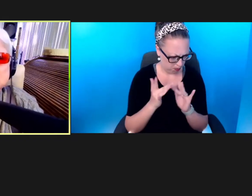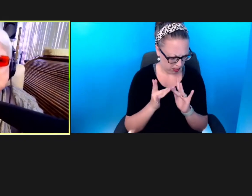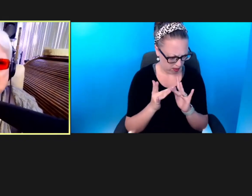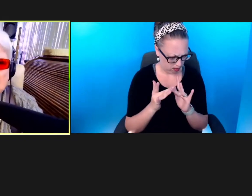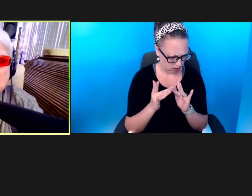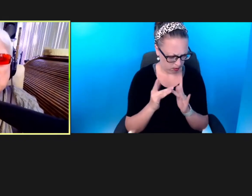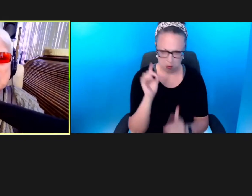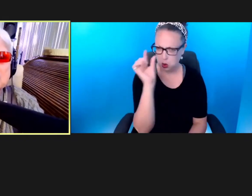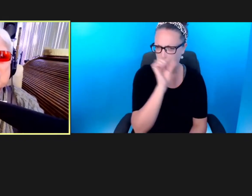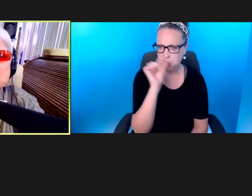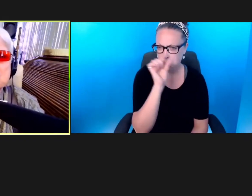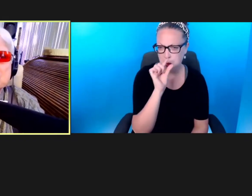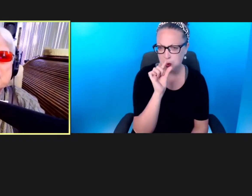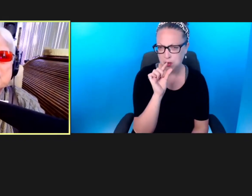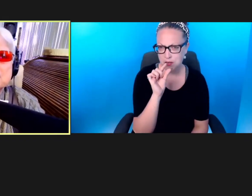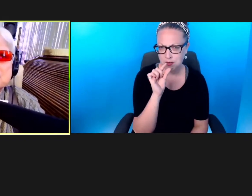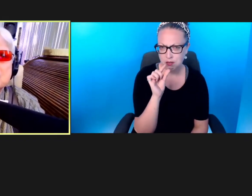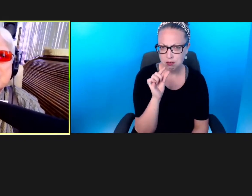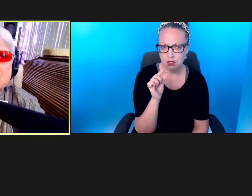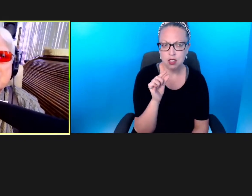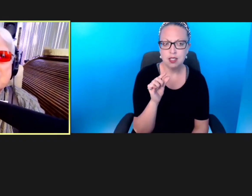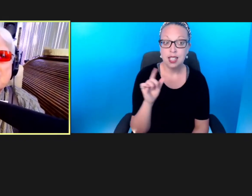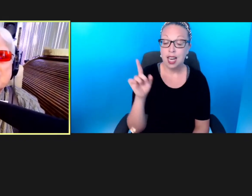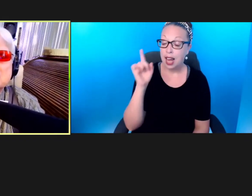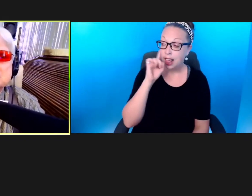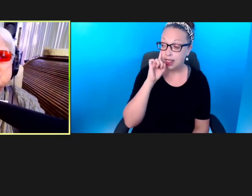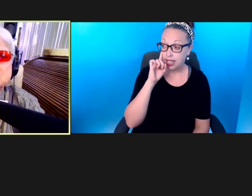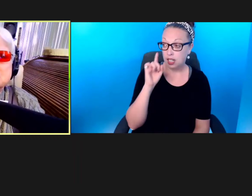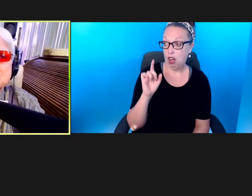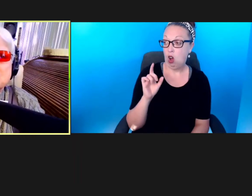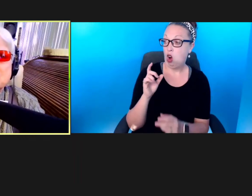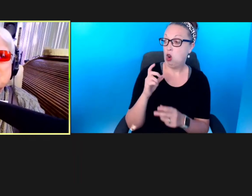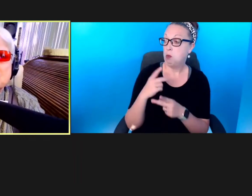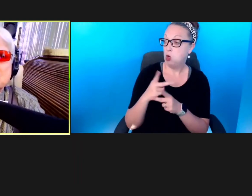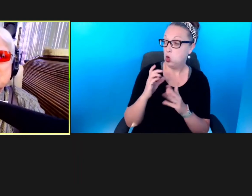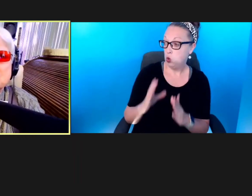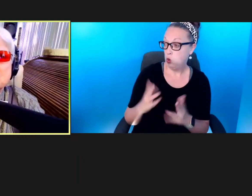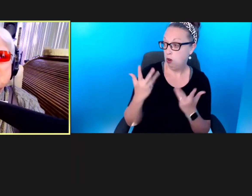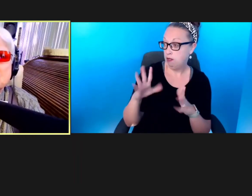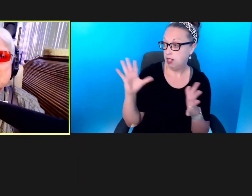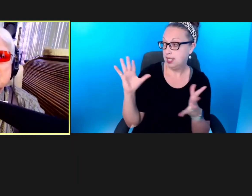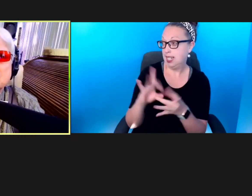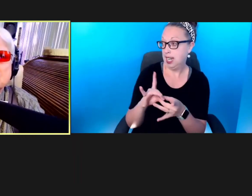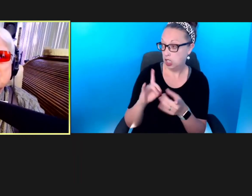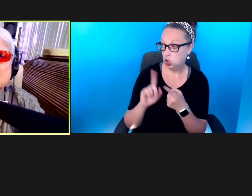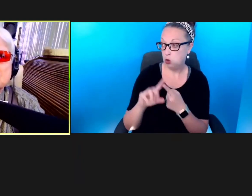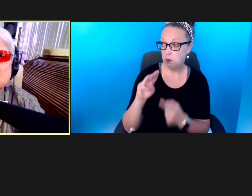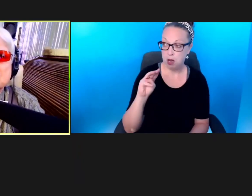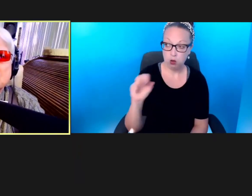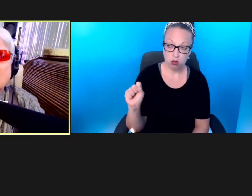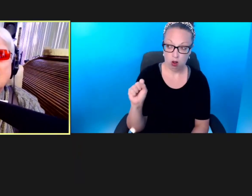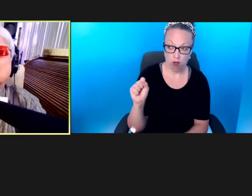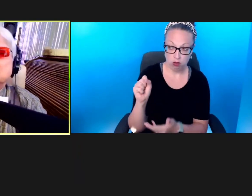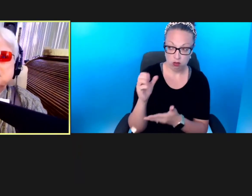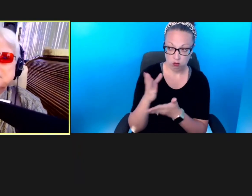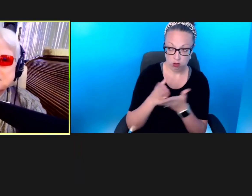Google global. I think our associate producer has connected it to Microsoft in some way, so we'll have to do some